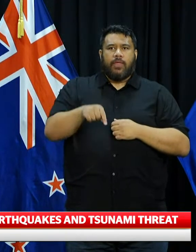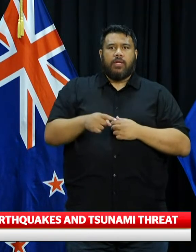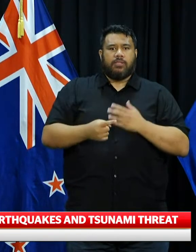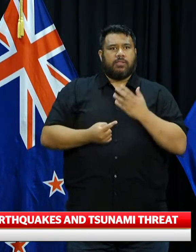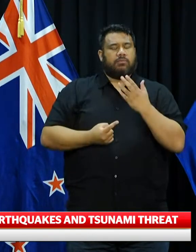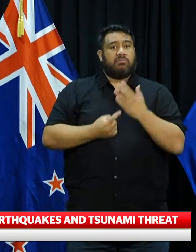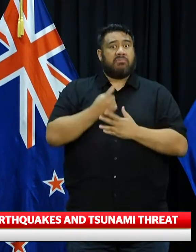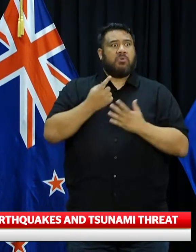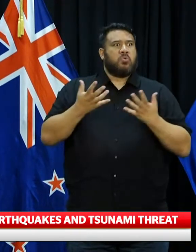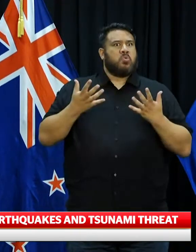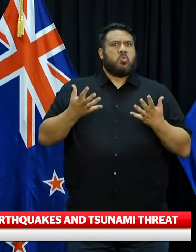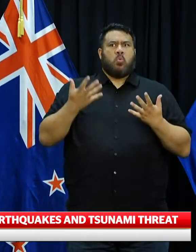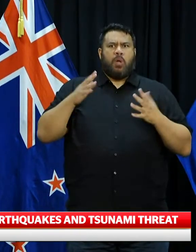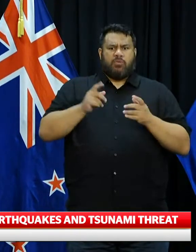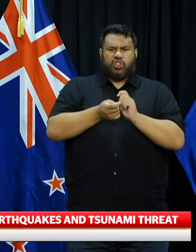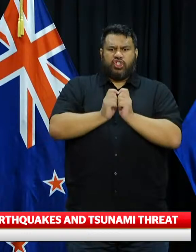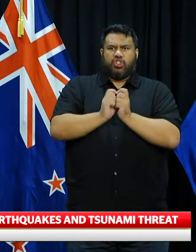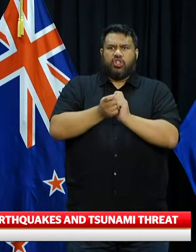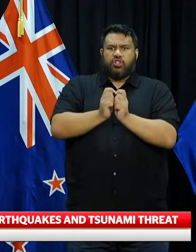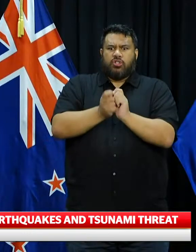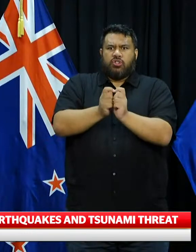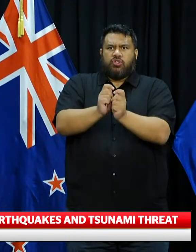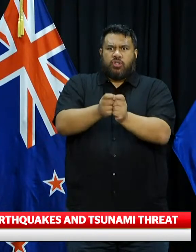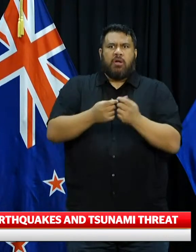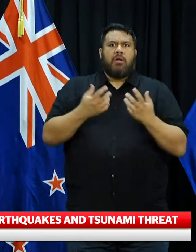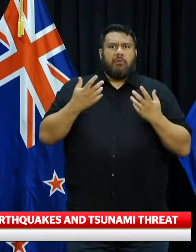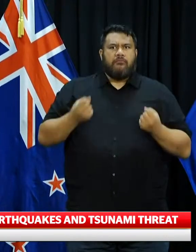is constantly evolving.